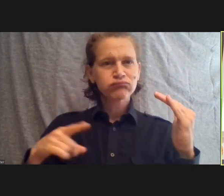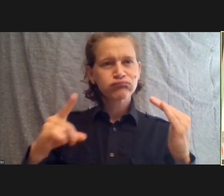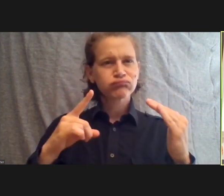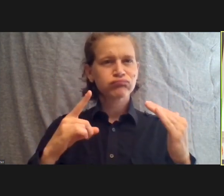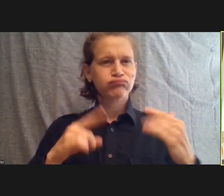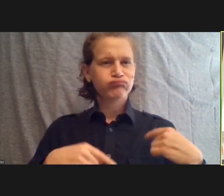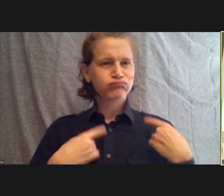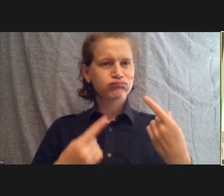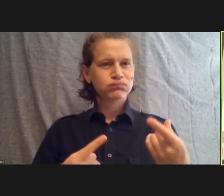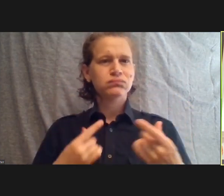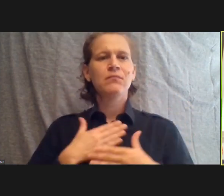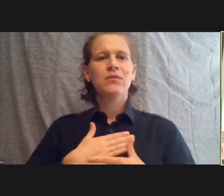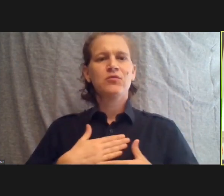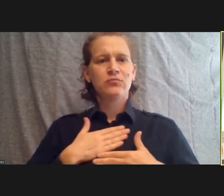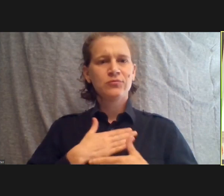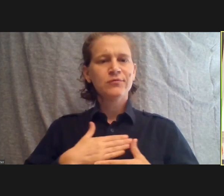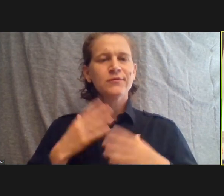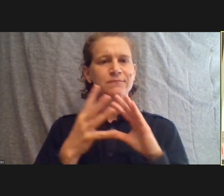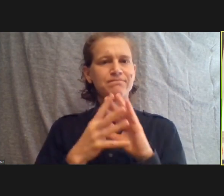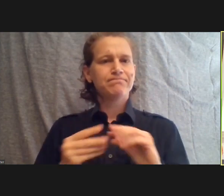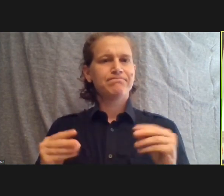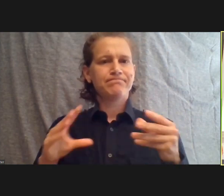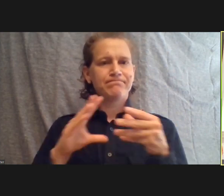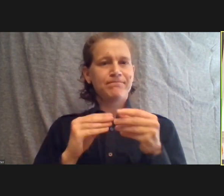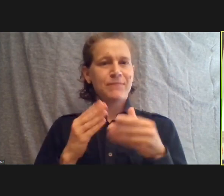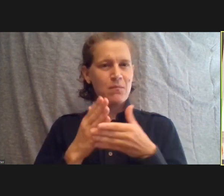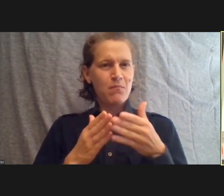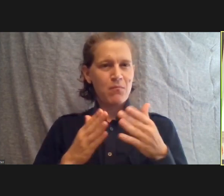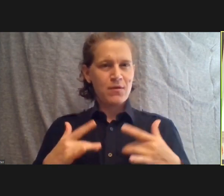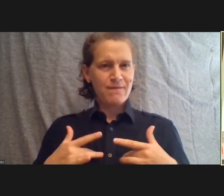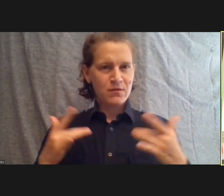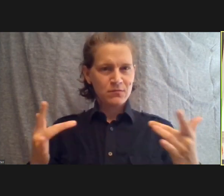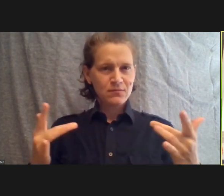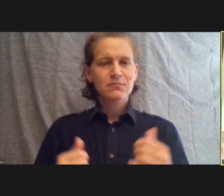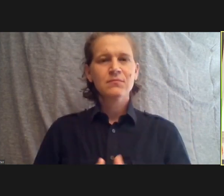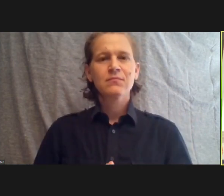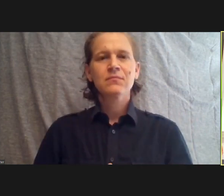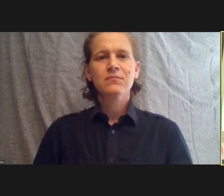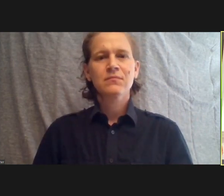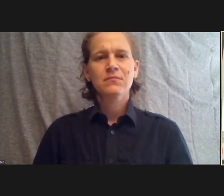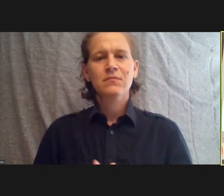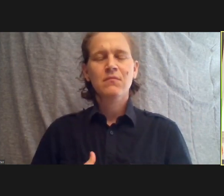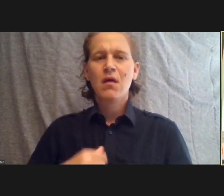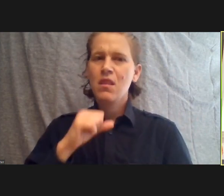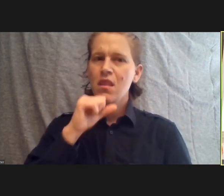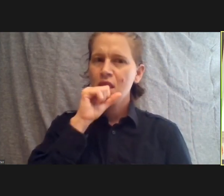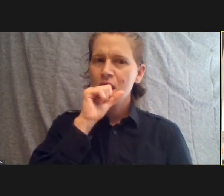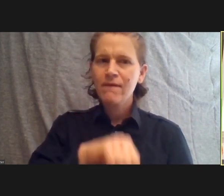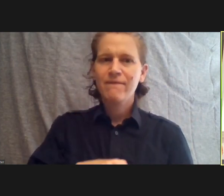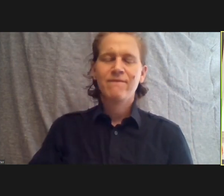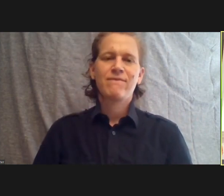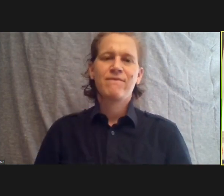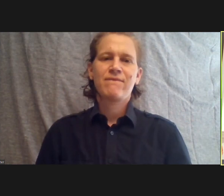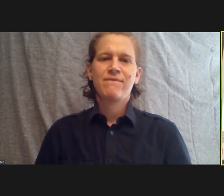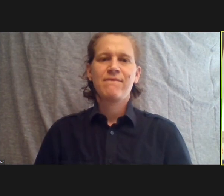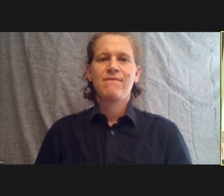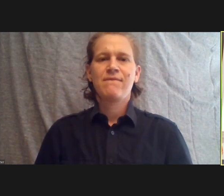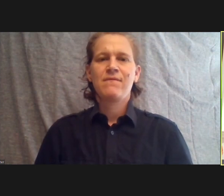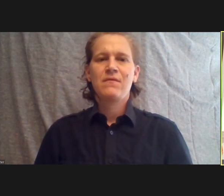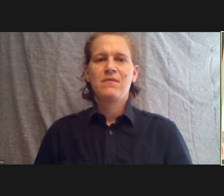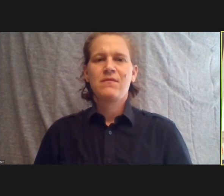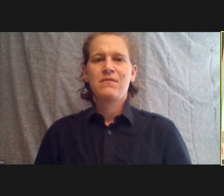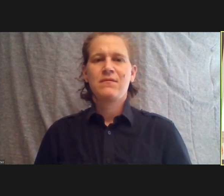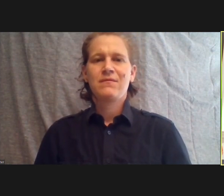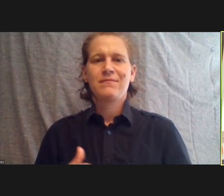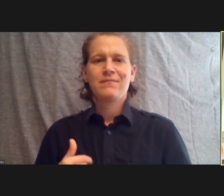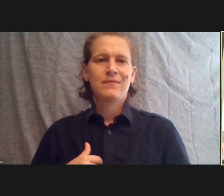enjoying the storytelling portion of this event. I love, being able to